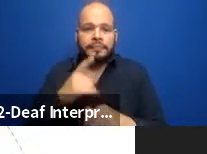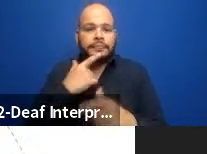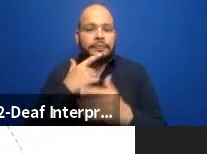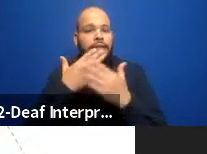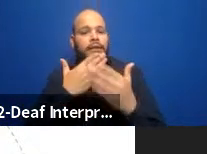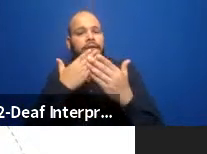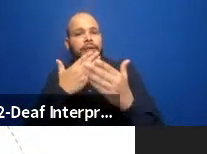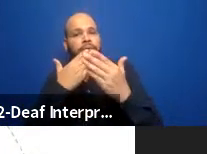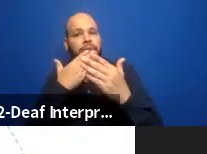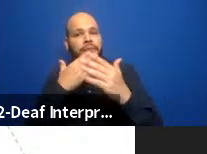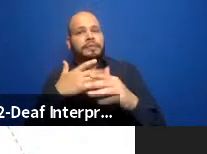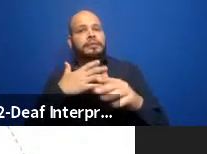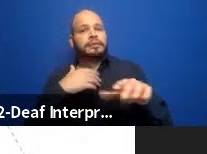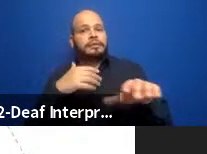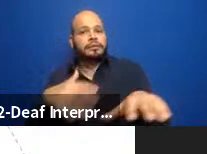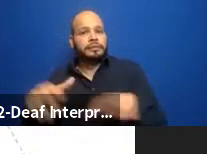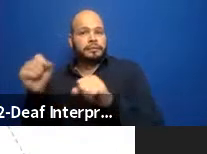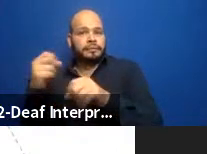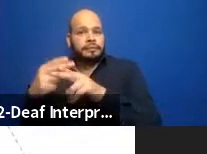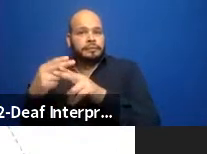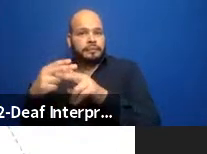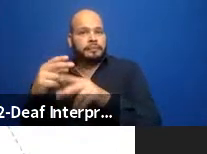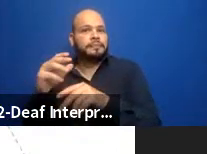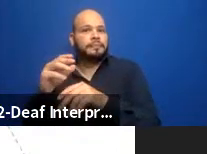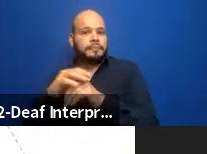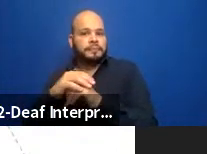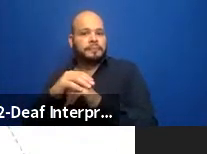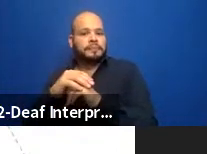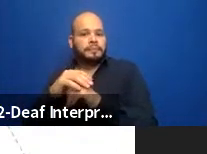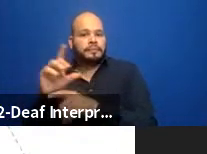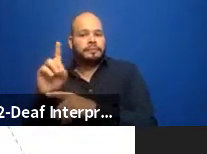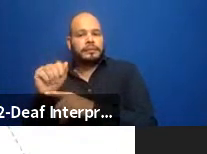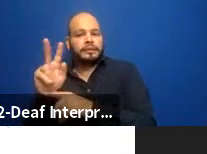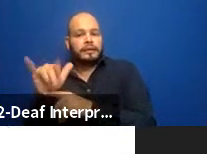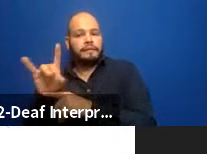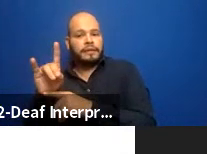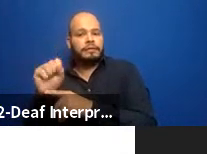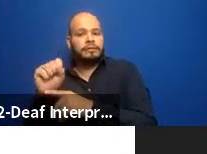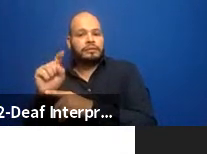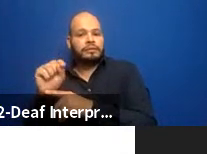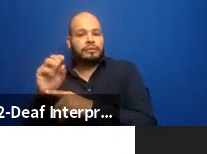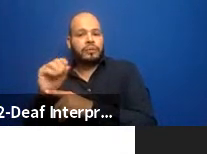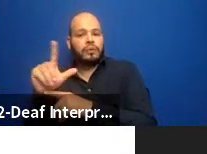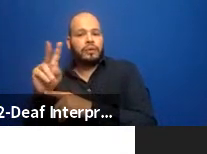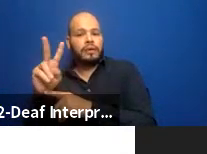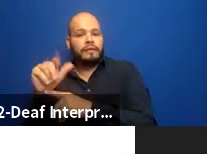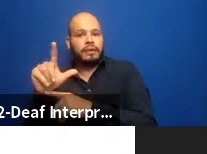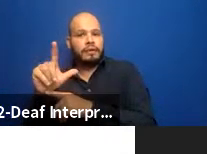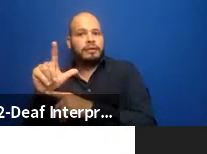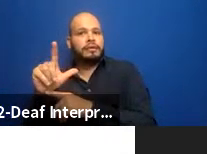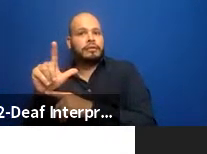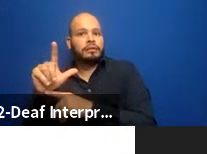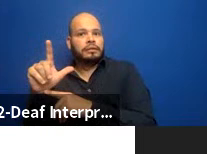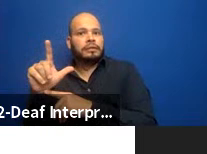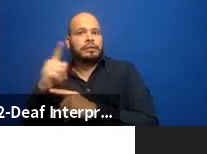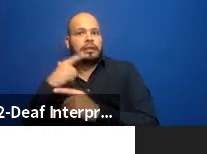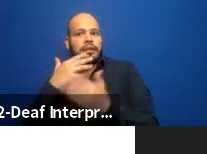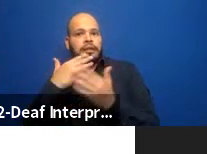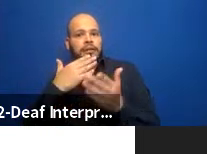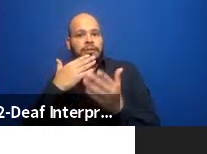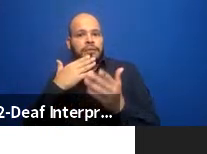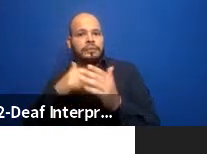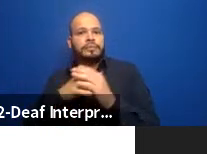Altman and Jakayla Williams Foster. This slide shows the headshots and names of our panelists, and they will provide